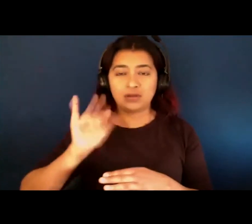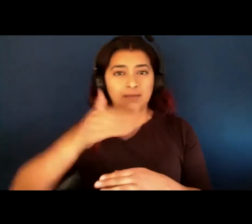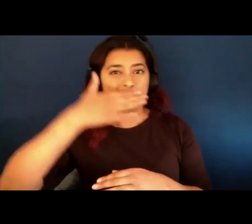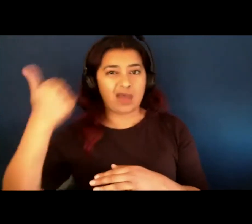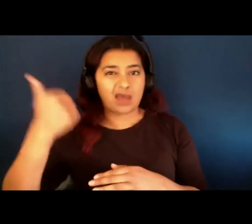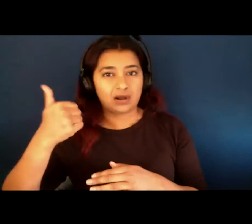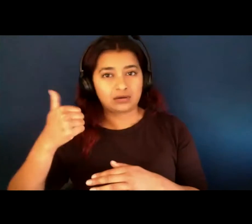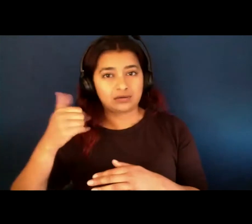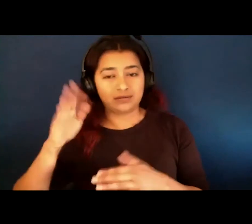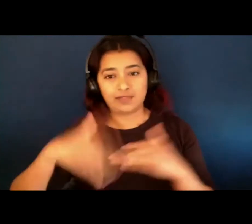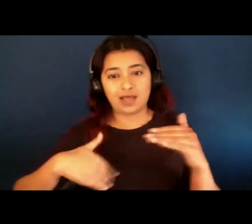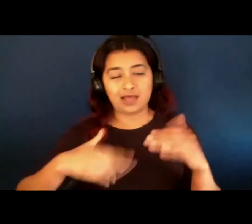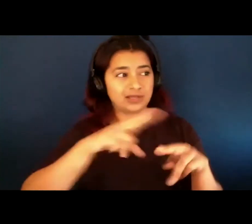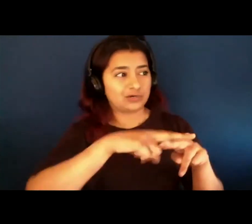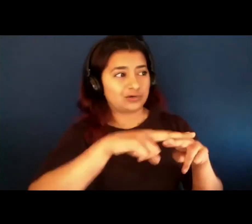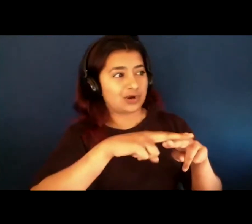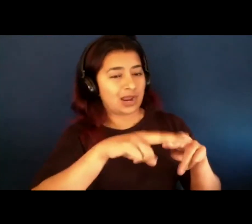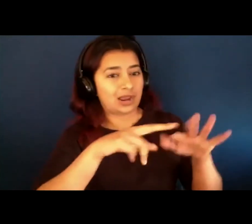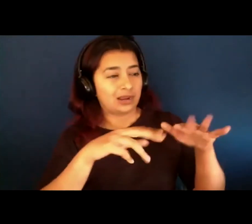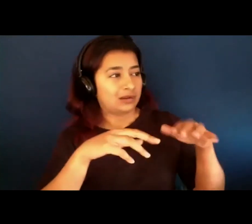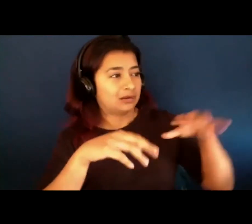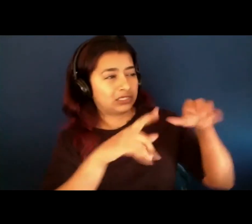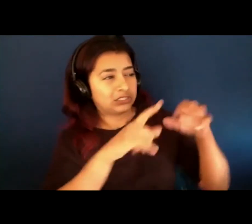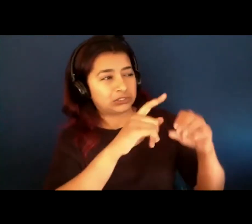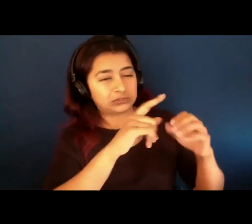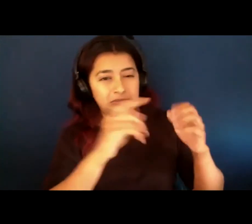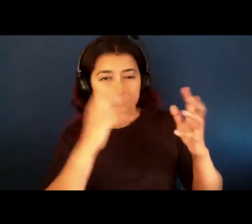anyhow than the train song 2 blocks away every